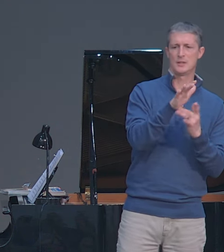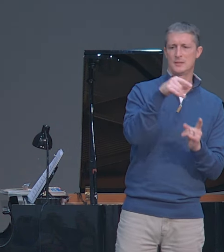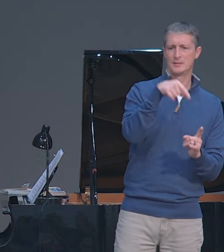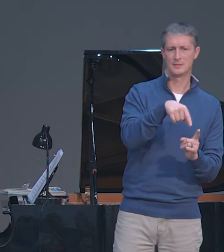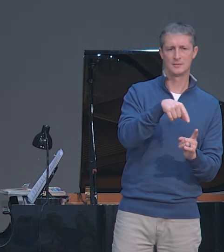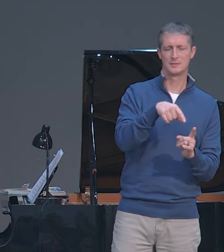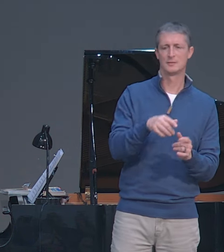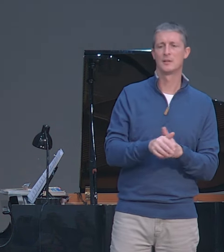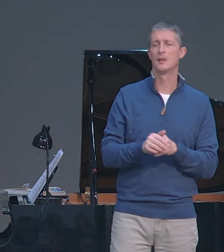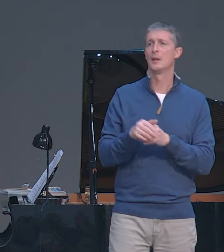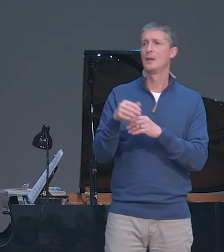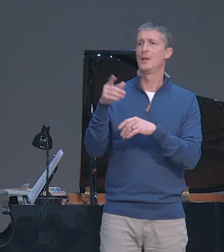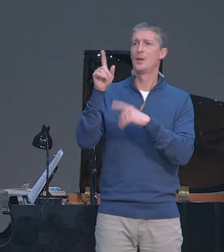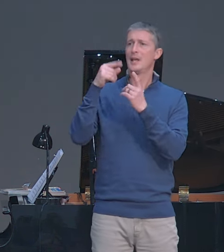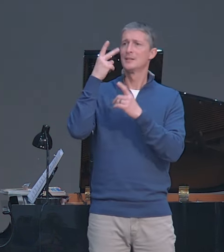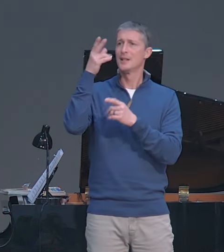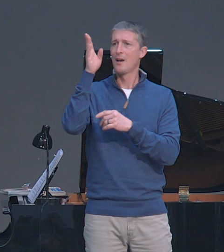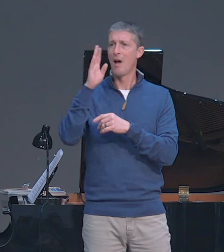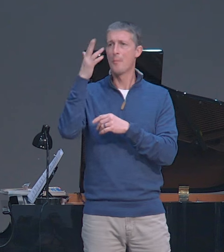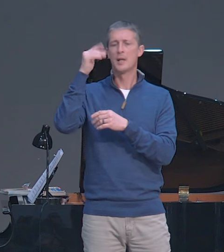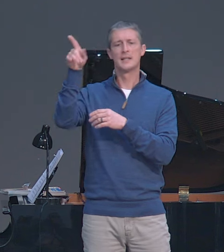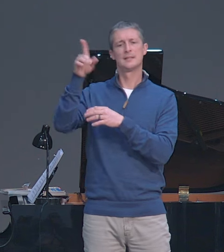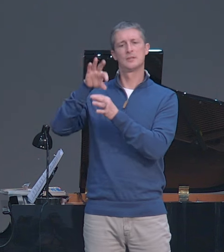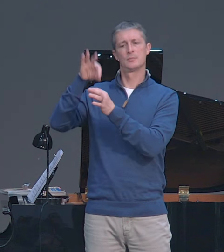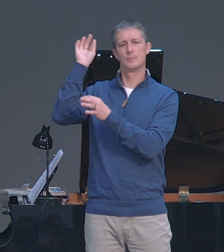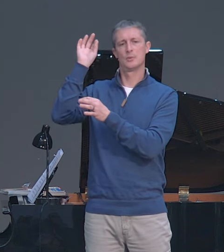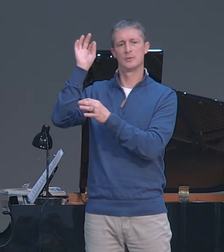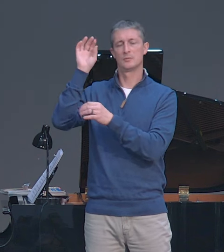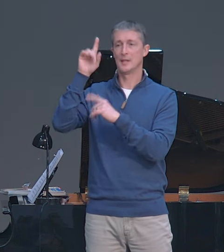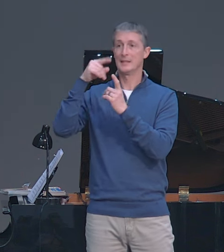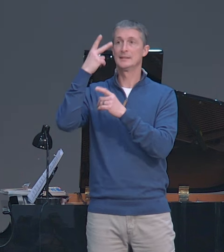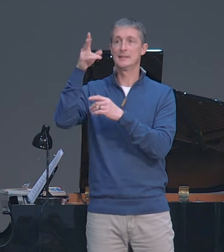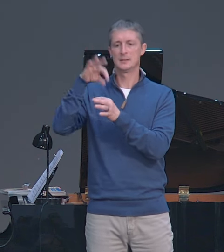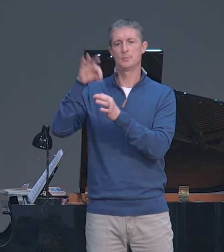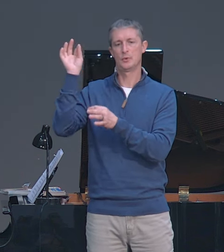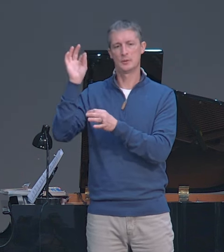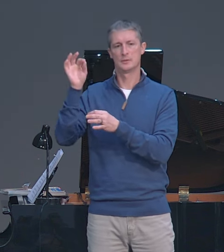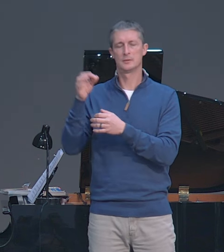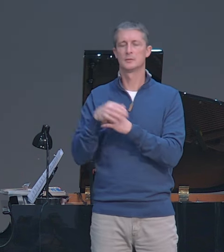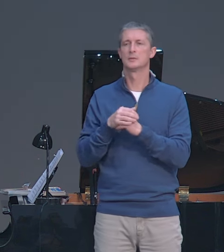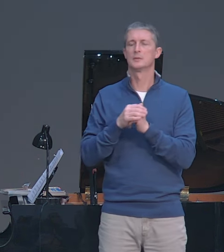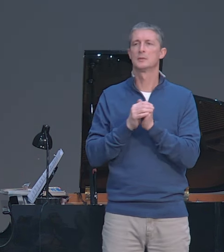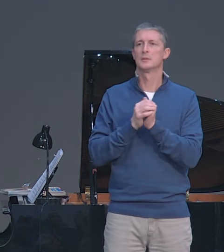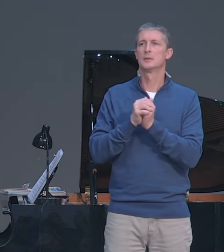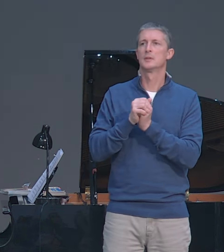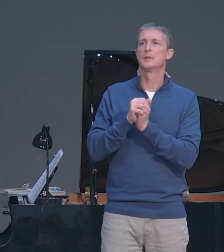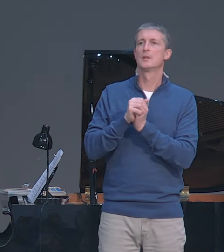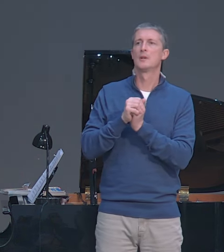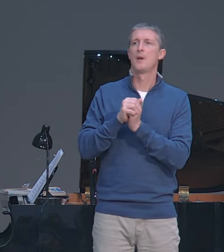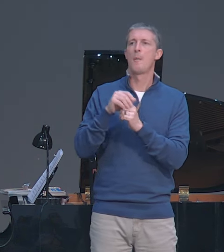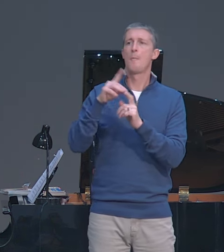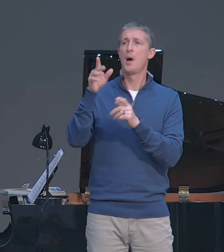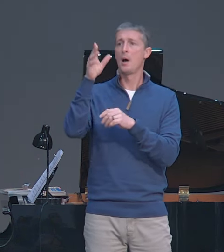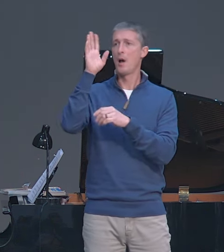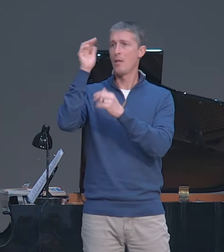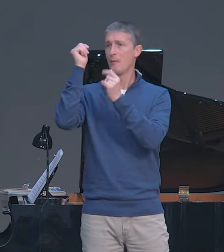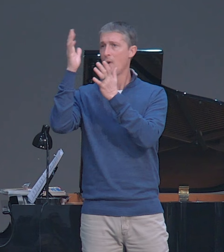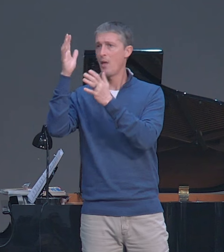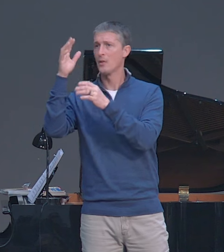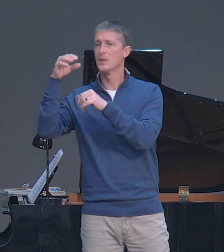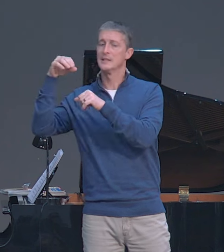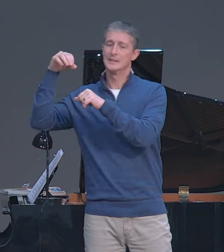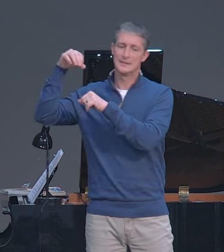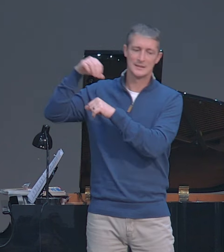has ever seen him because spirit can't be seen. However, when God the Father sent God the Son into the world,